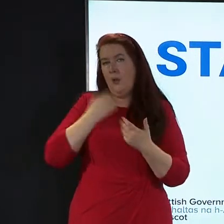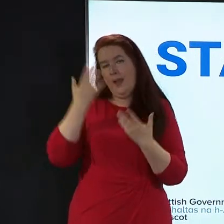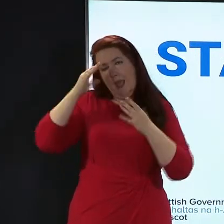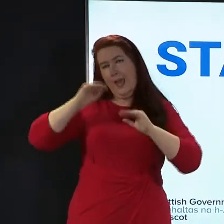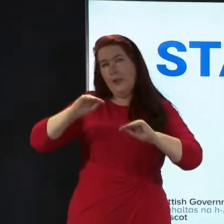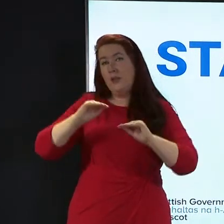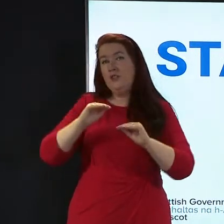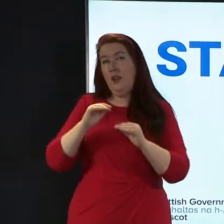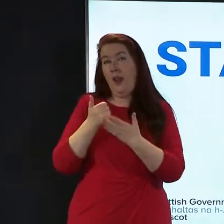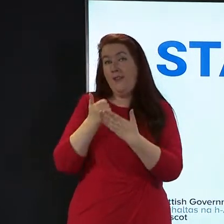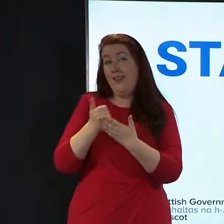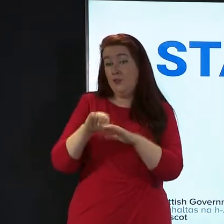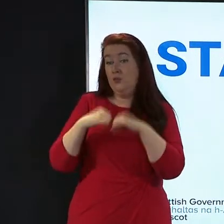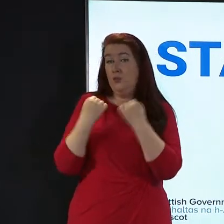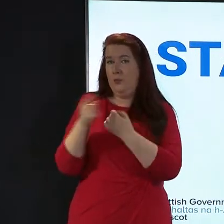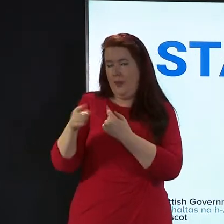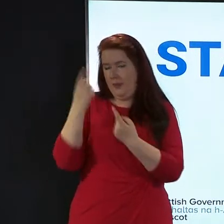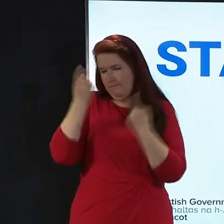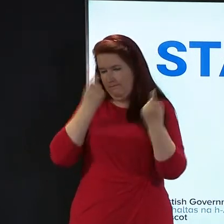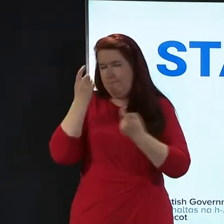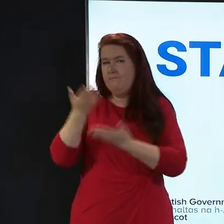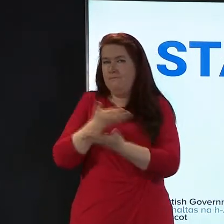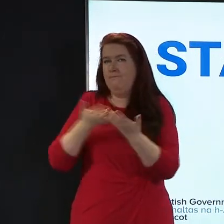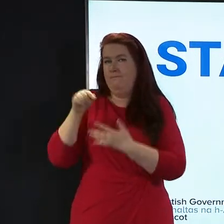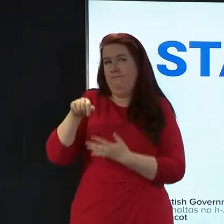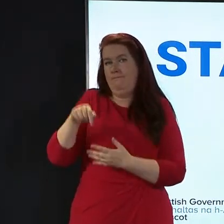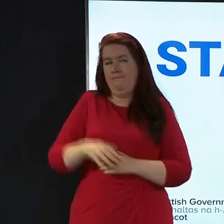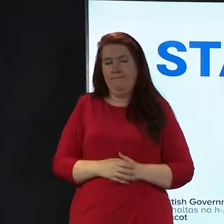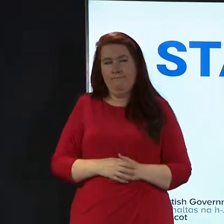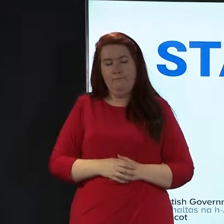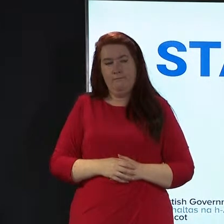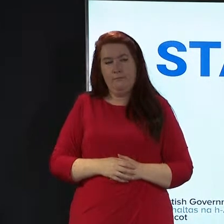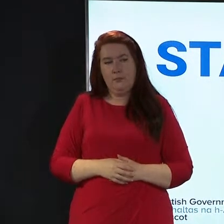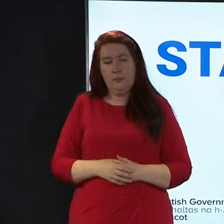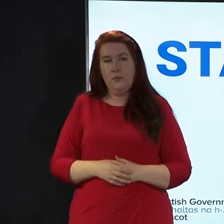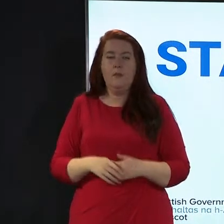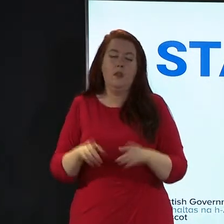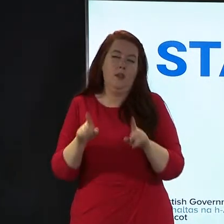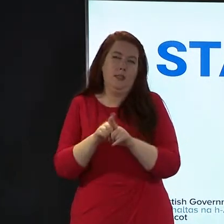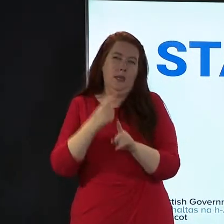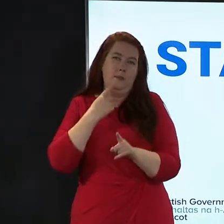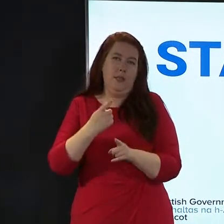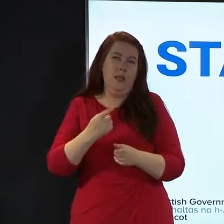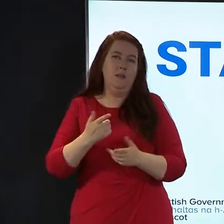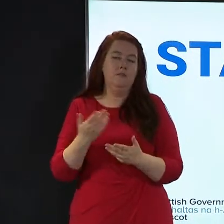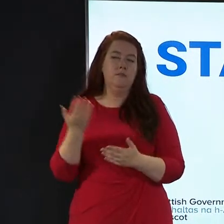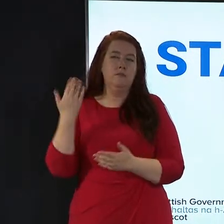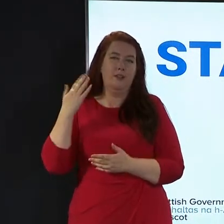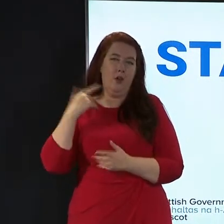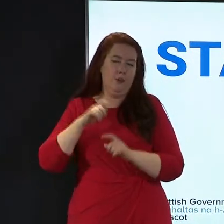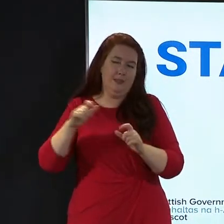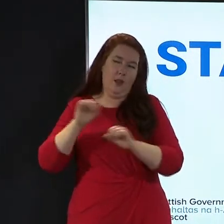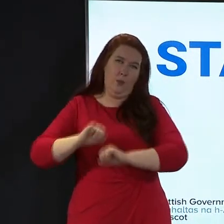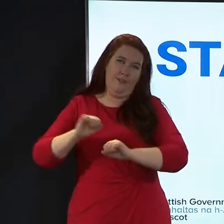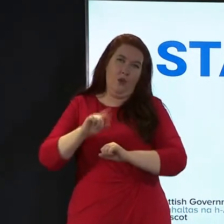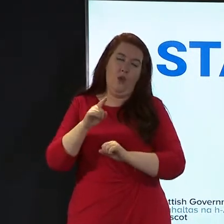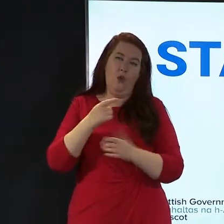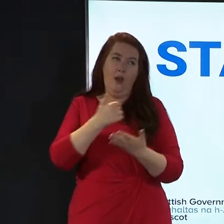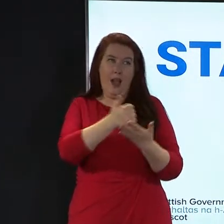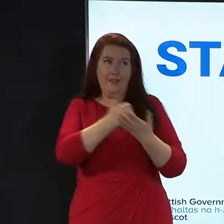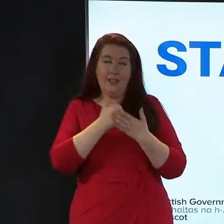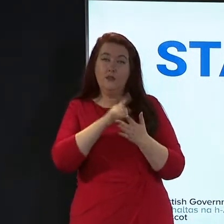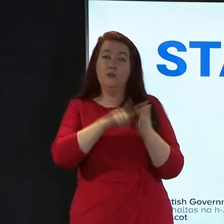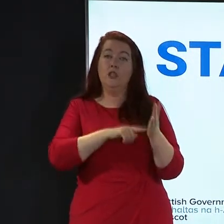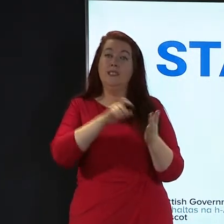to those considerations. And, you know, as was indicated earlier on, we are still awaiting the advice from the JCVI about